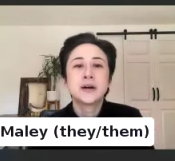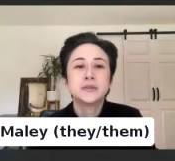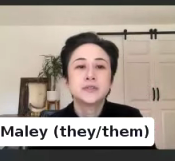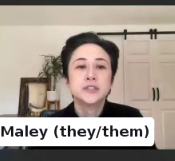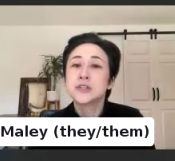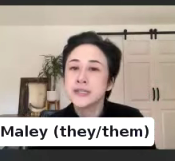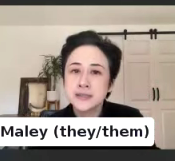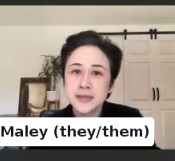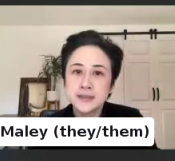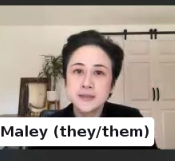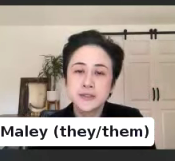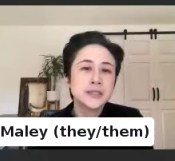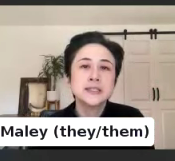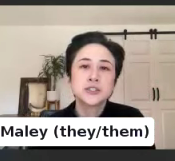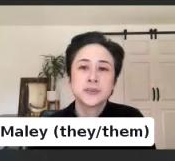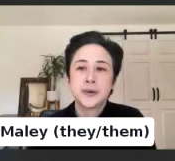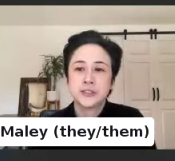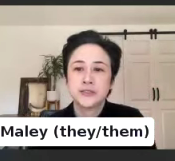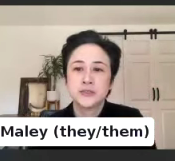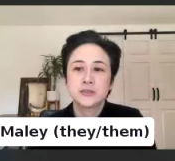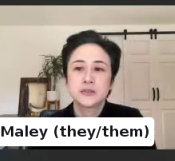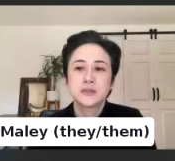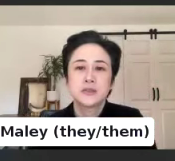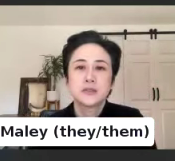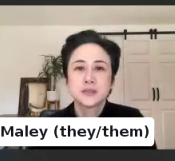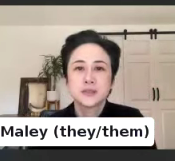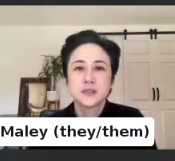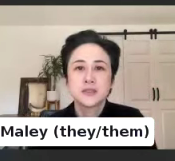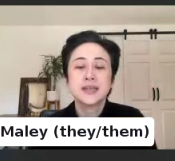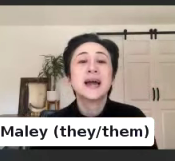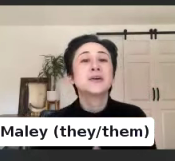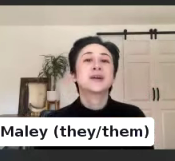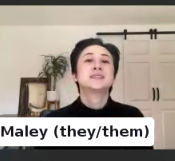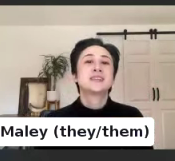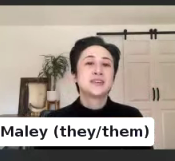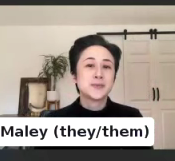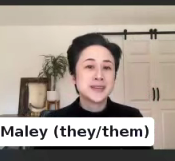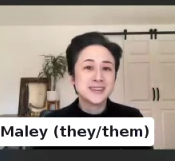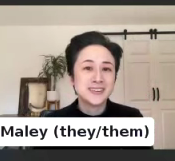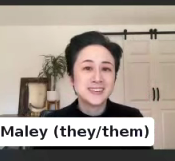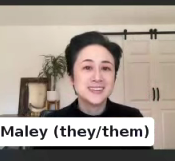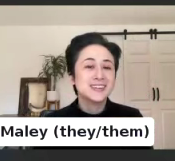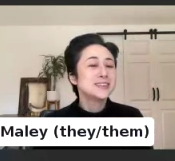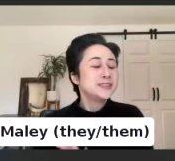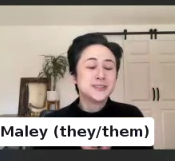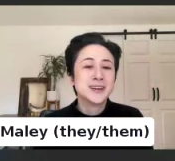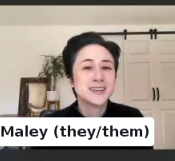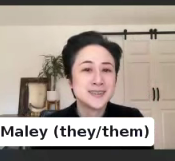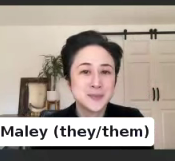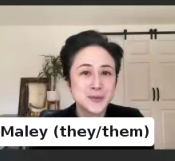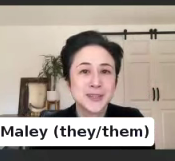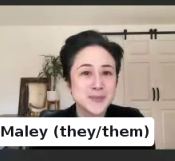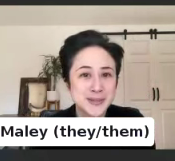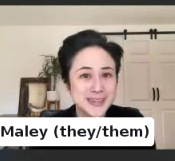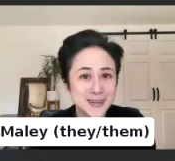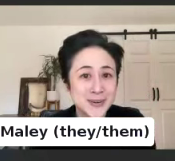Jot down your insights, your initial impressions. And how great is it that you're a beginner? You're not going